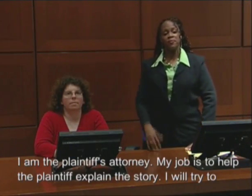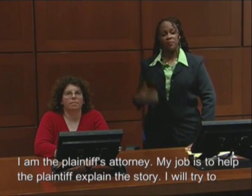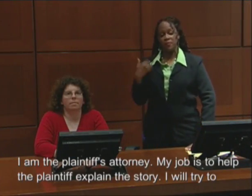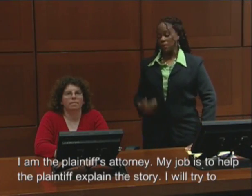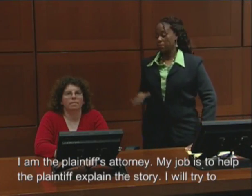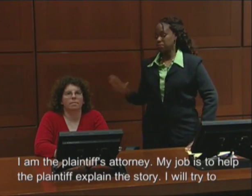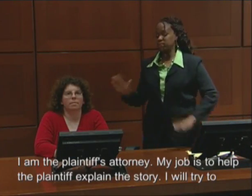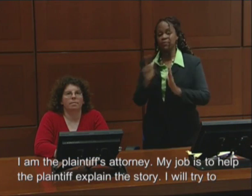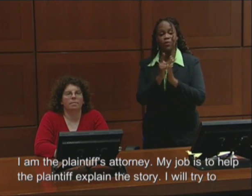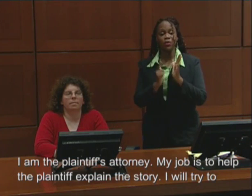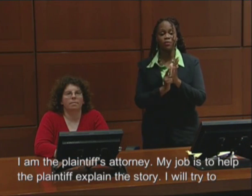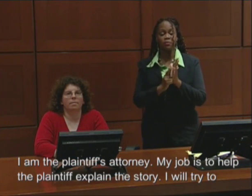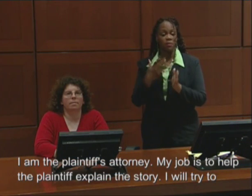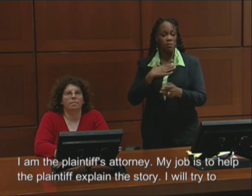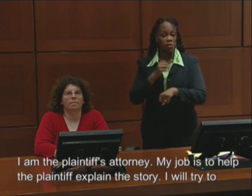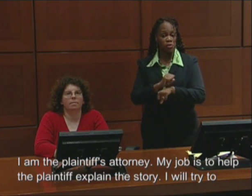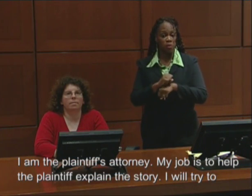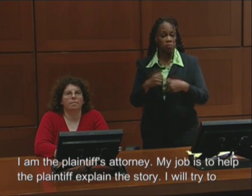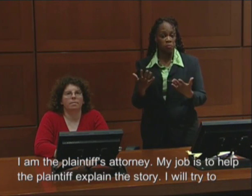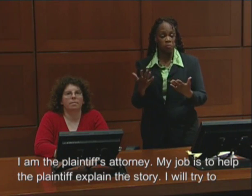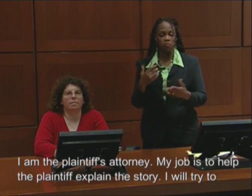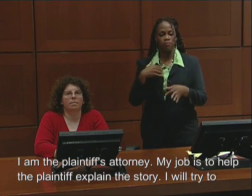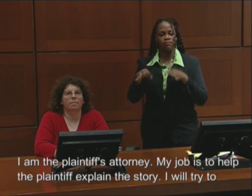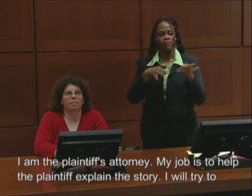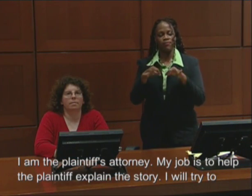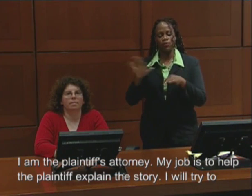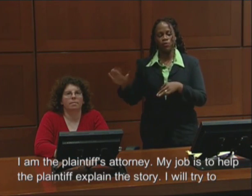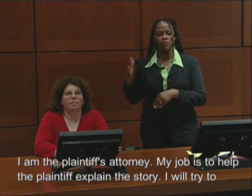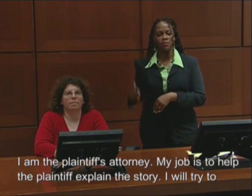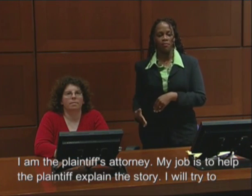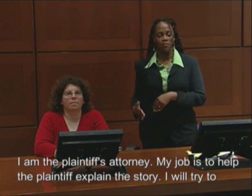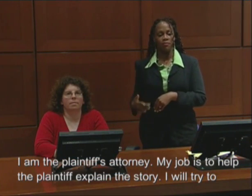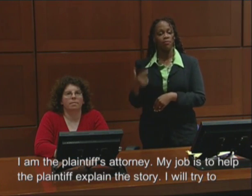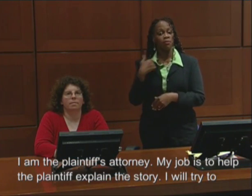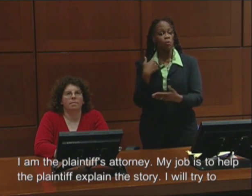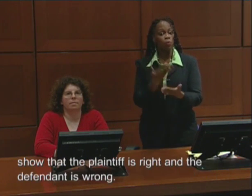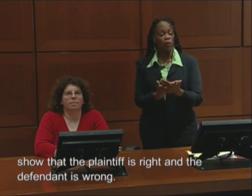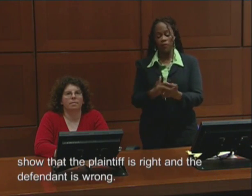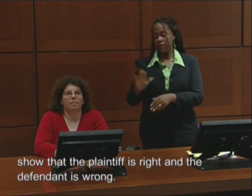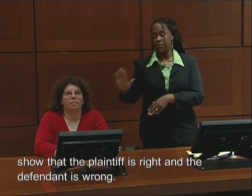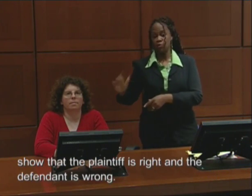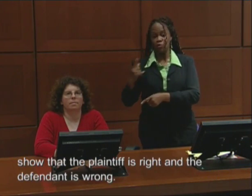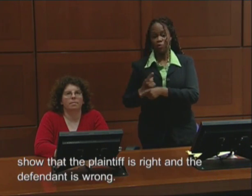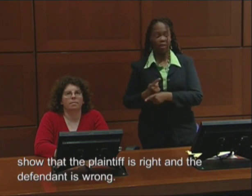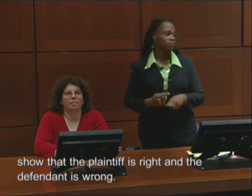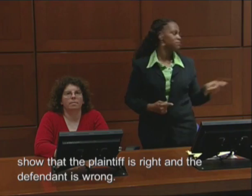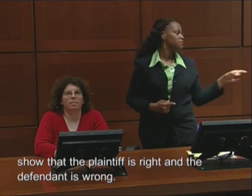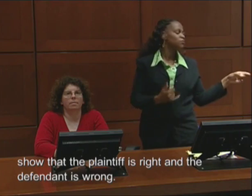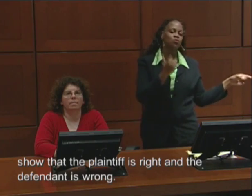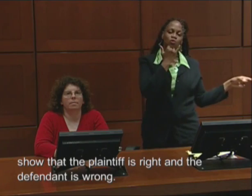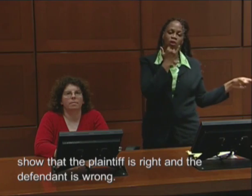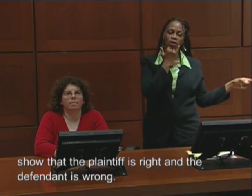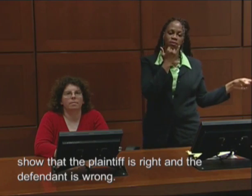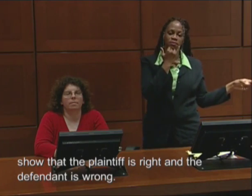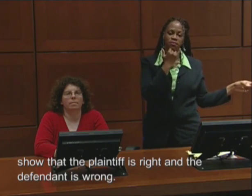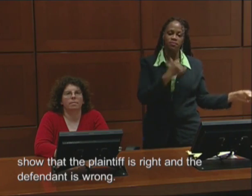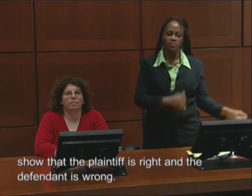I am the plaintiff's attorney. My job is to help the plaintiff explain the story. I will try to show that the plaintiff is right and